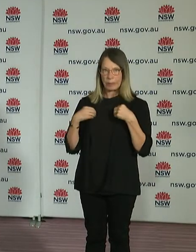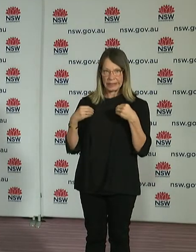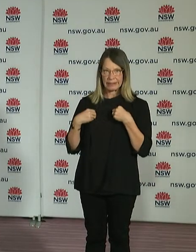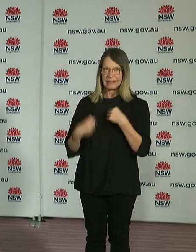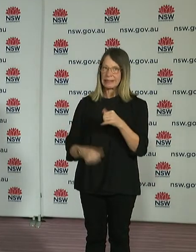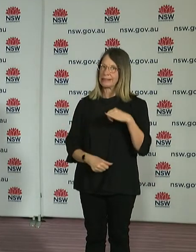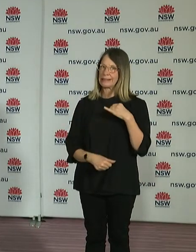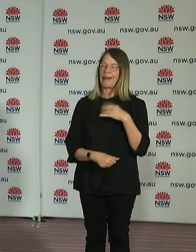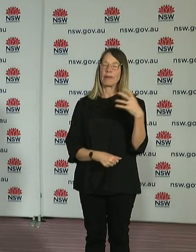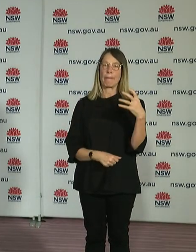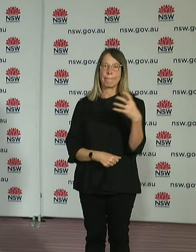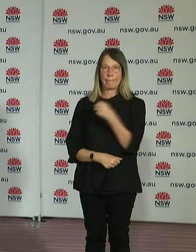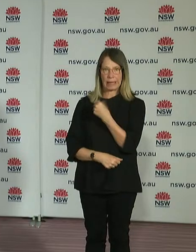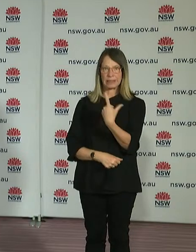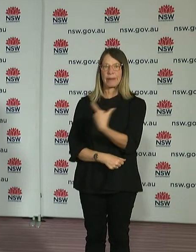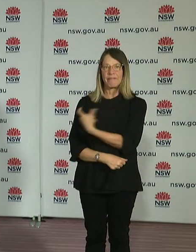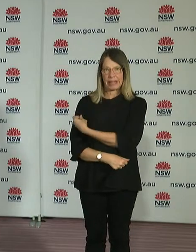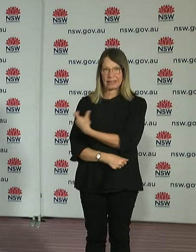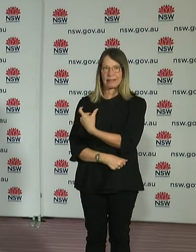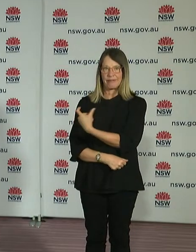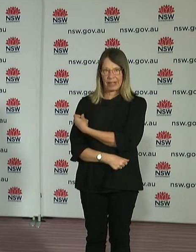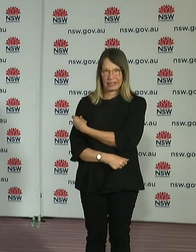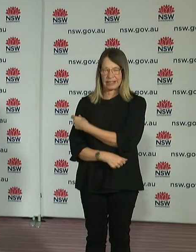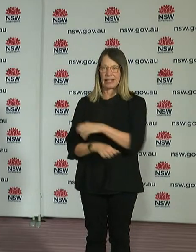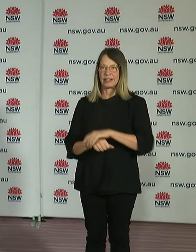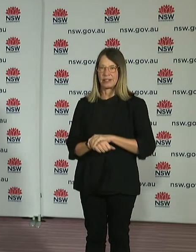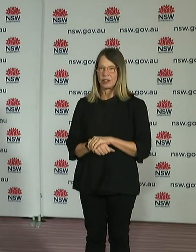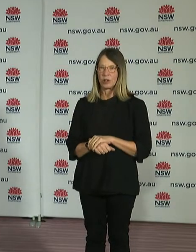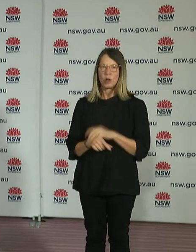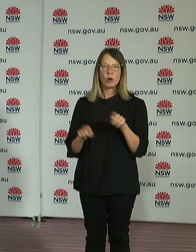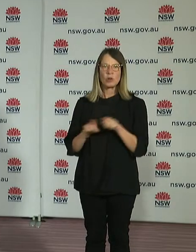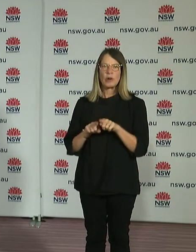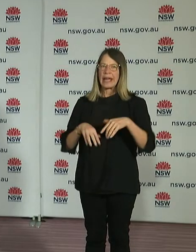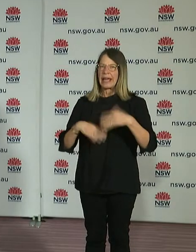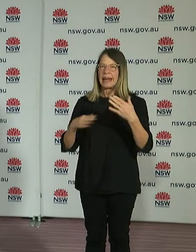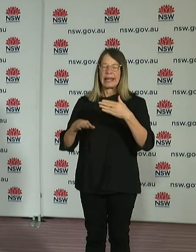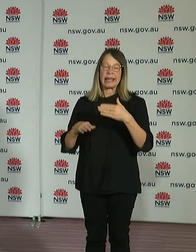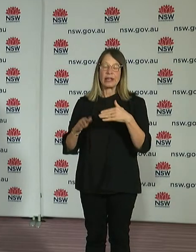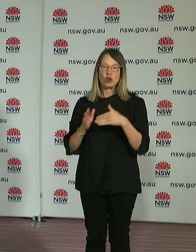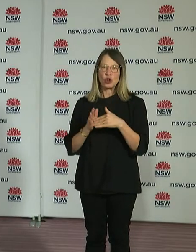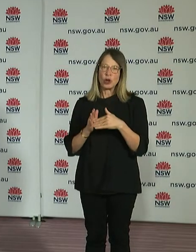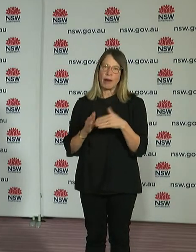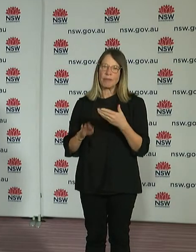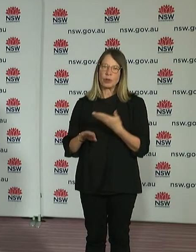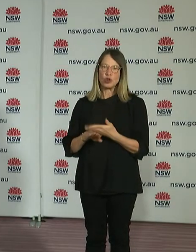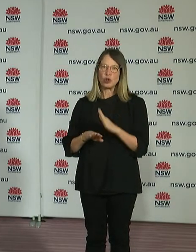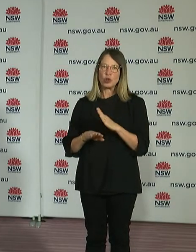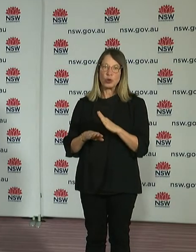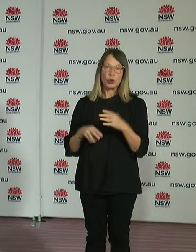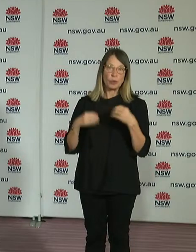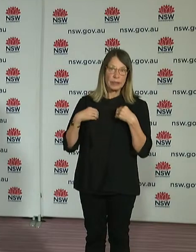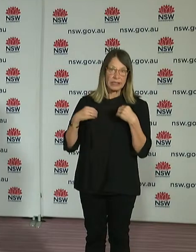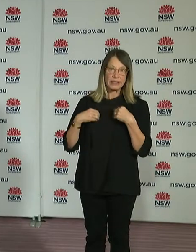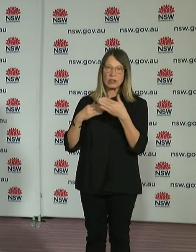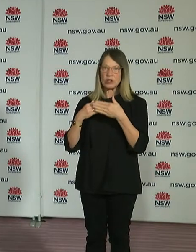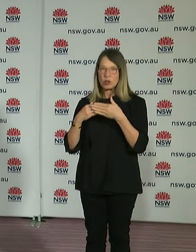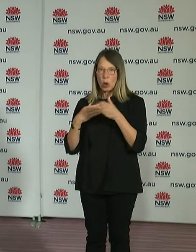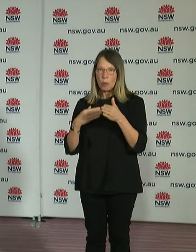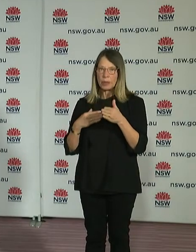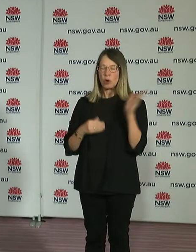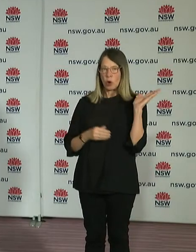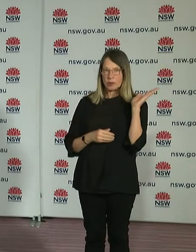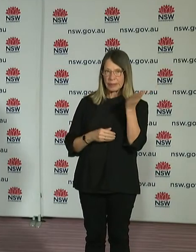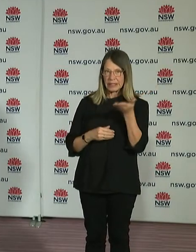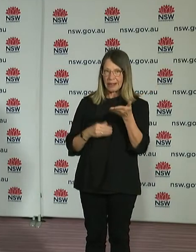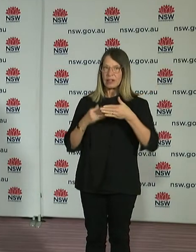just, in terms of hospitality or new businesses that are opening and permitted at 70%, those strategies and